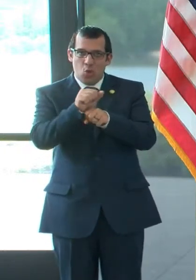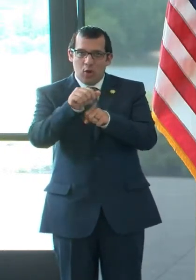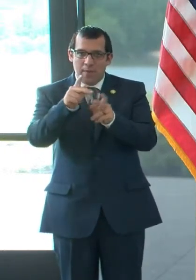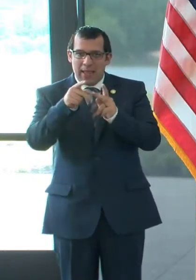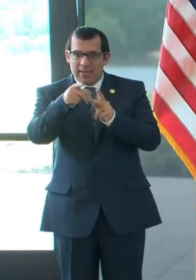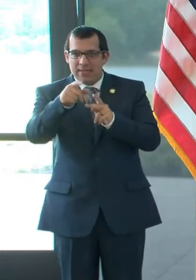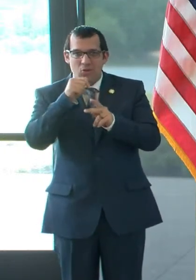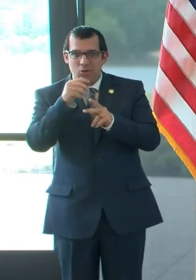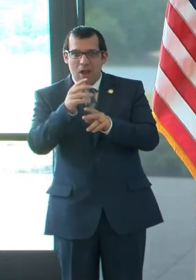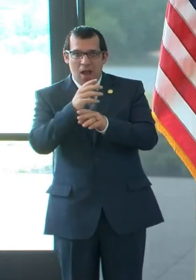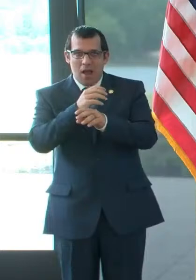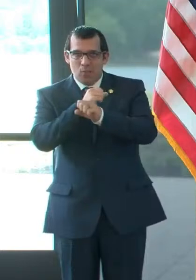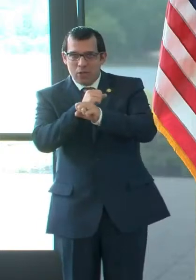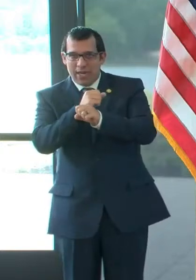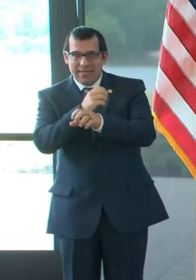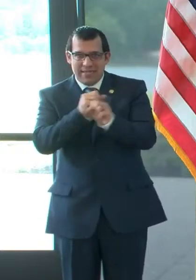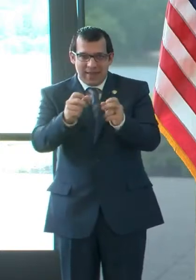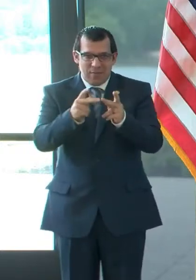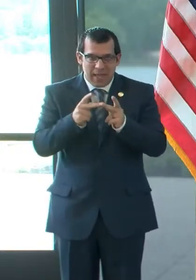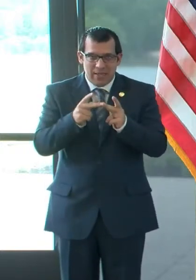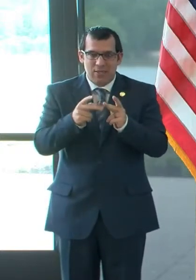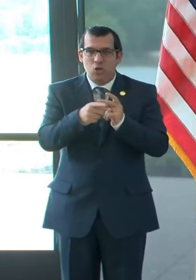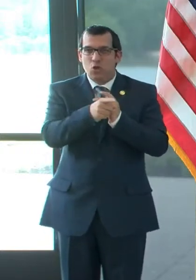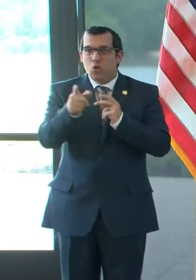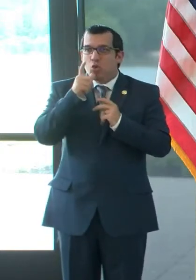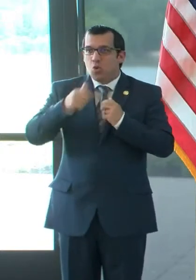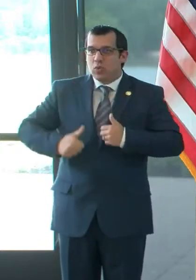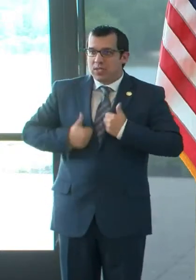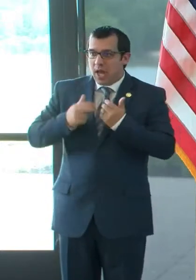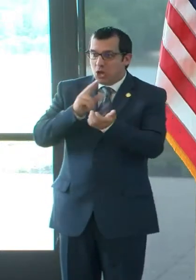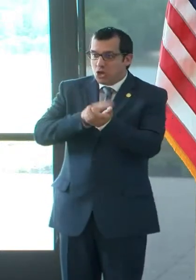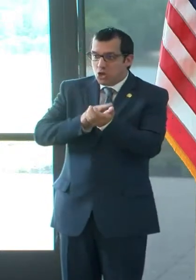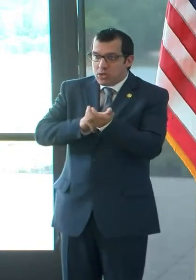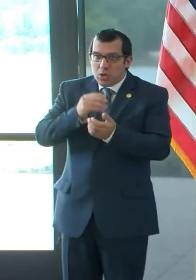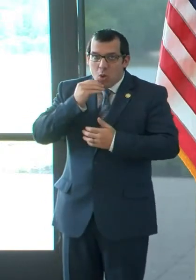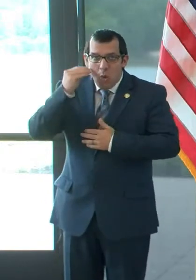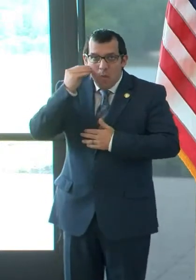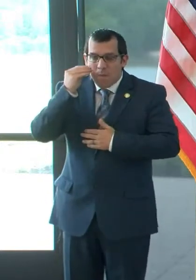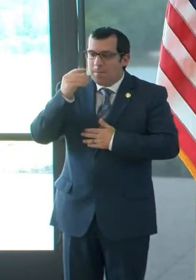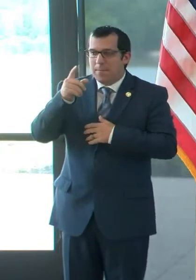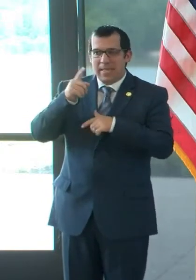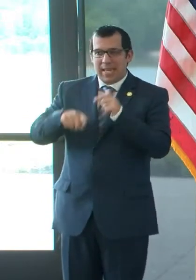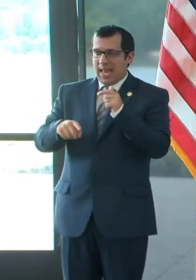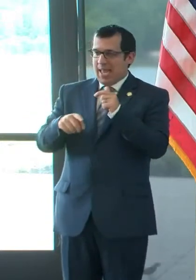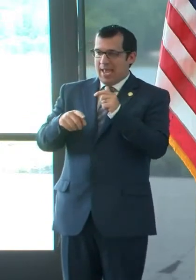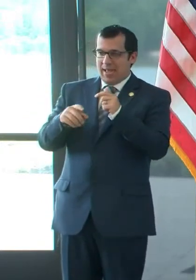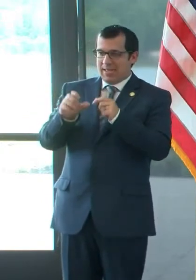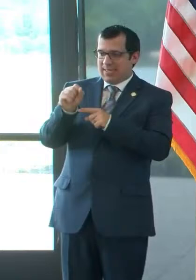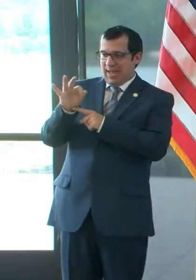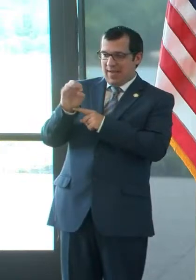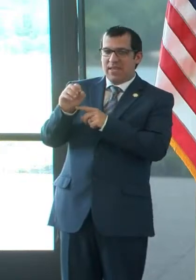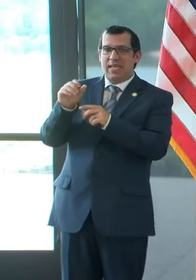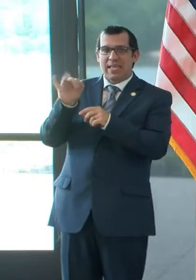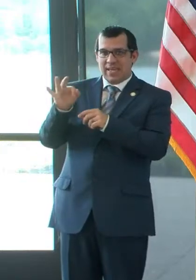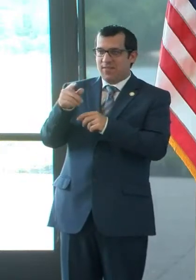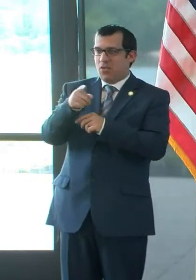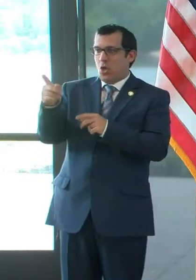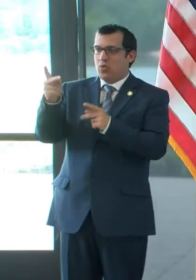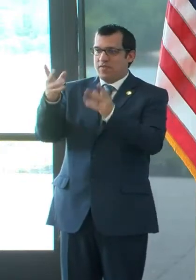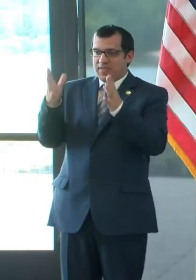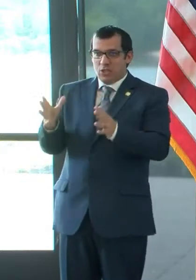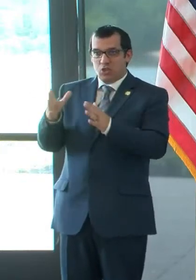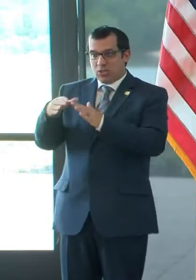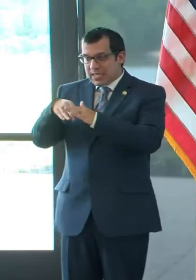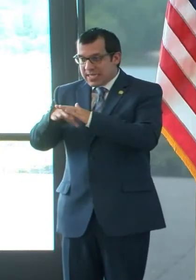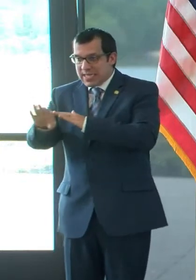not safe. People who reside in nursing homes will not be able to remain safe if the visitors to